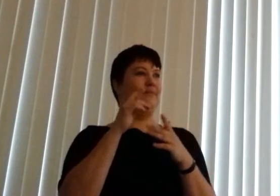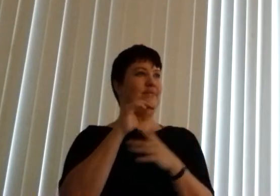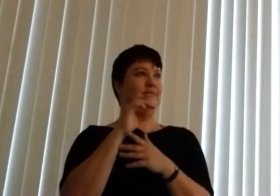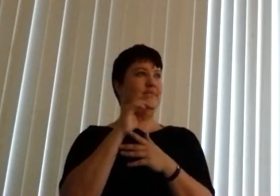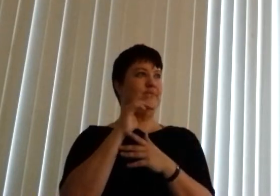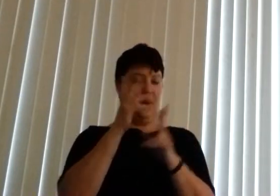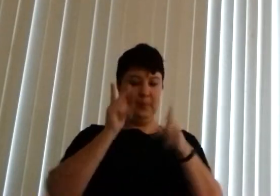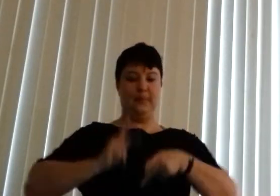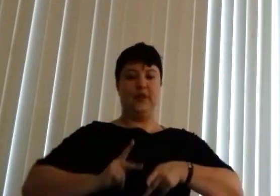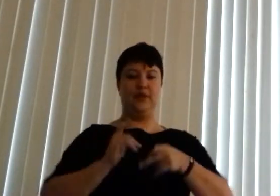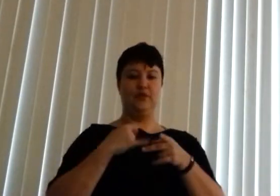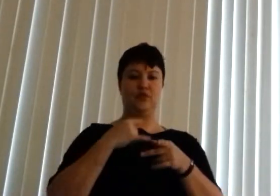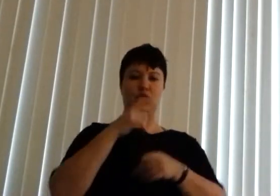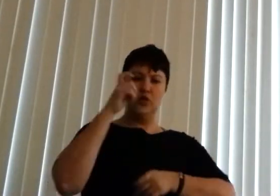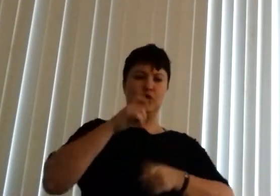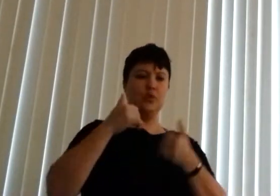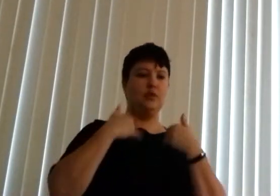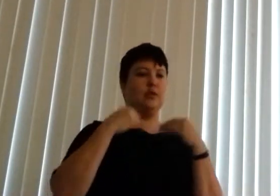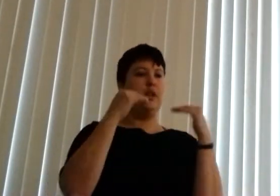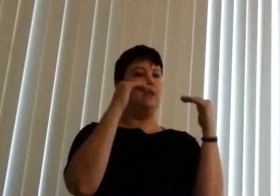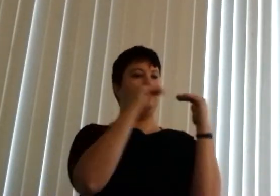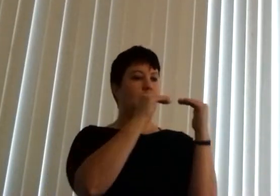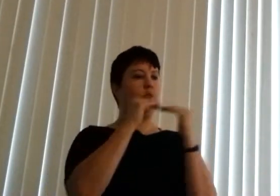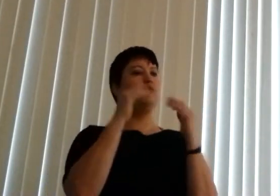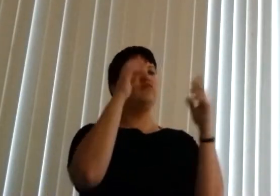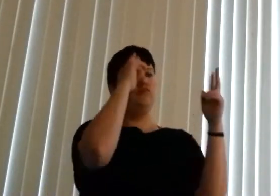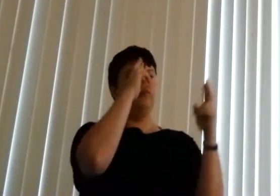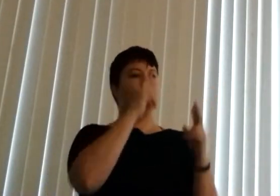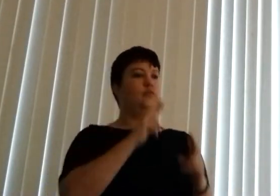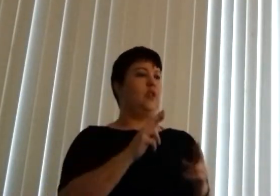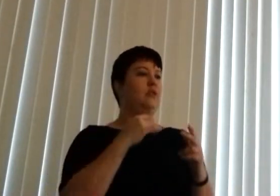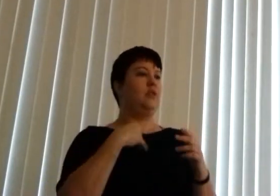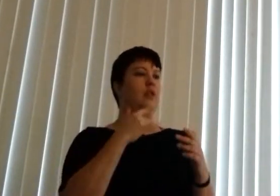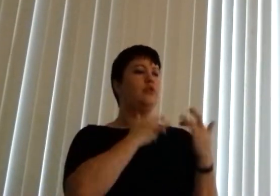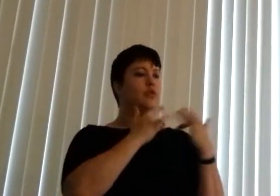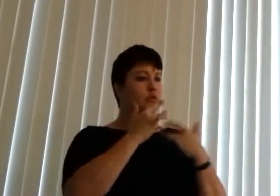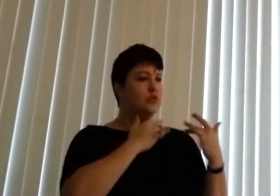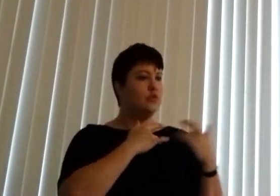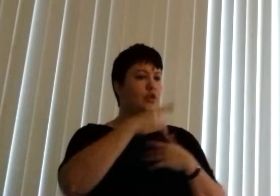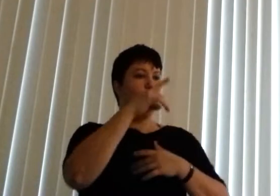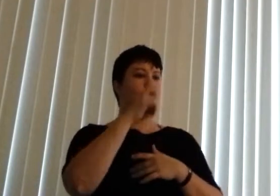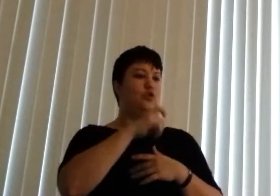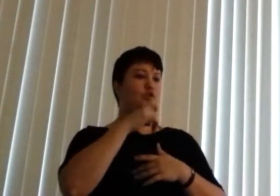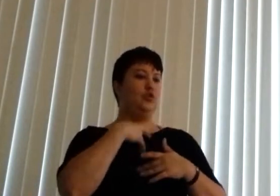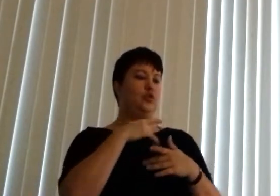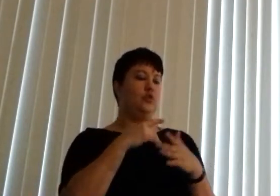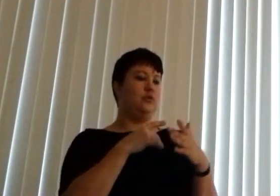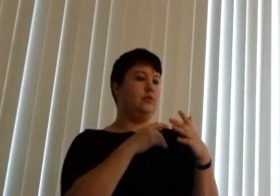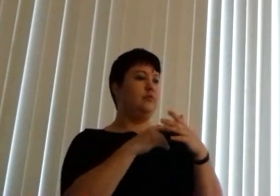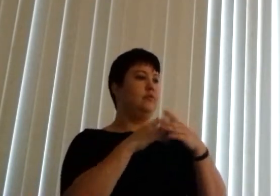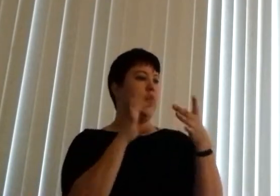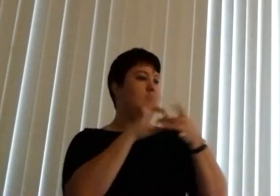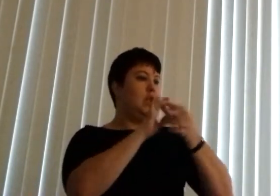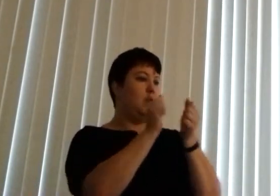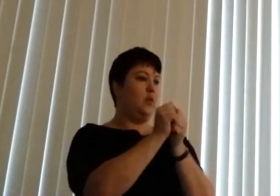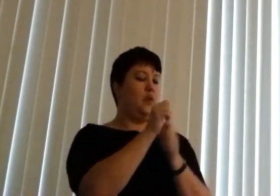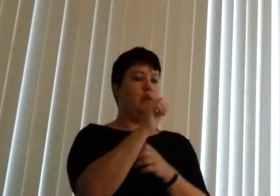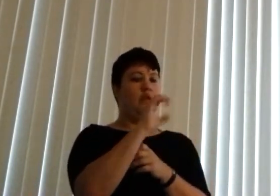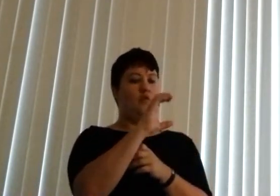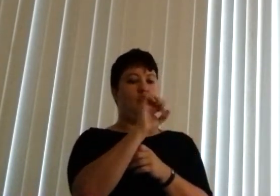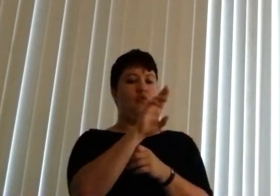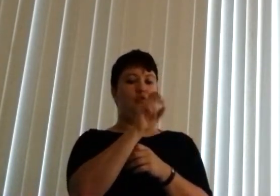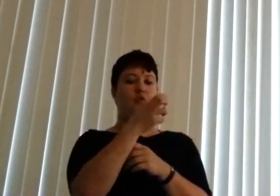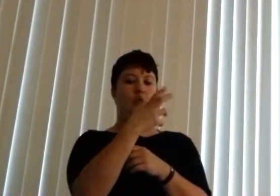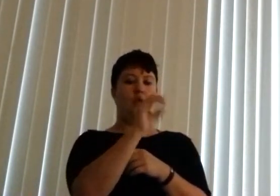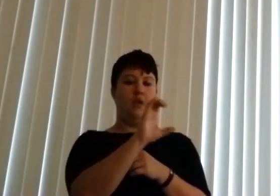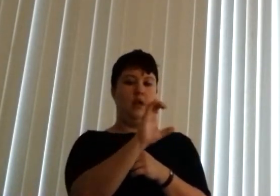respect and concern implies that synchronic properties, for example, whether one is or will be